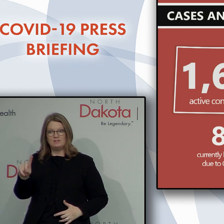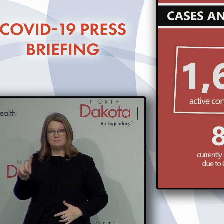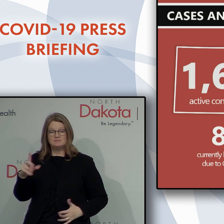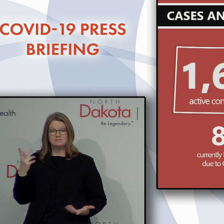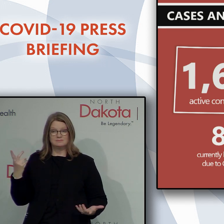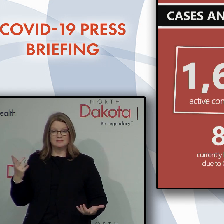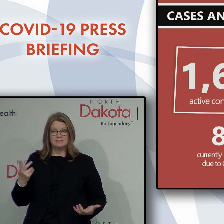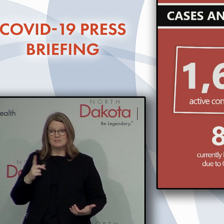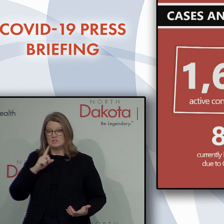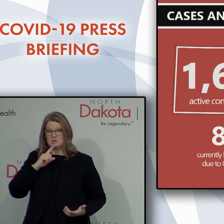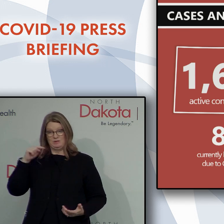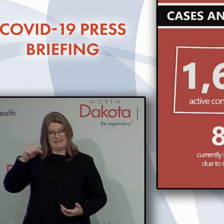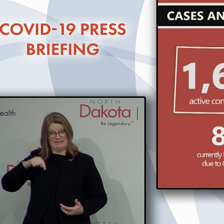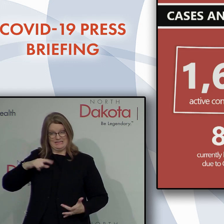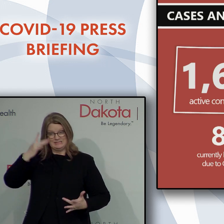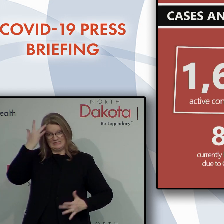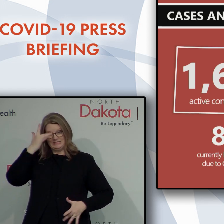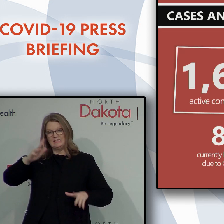widespread disease.